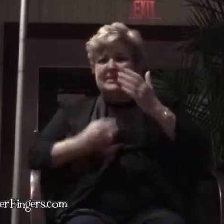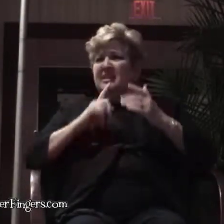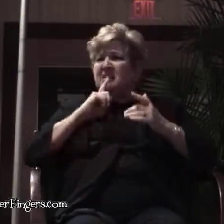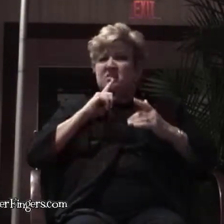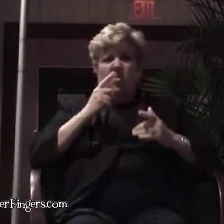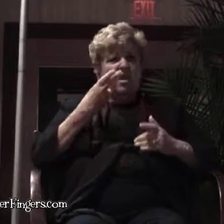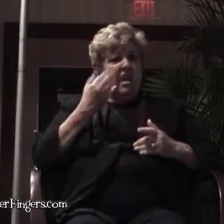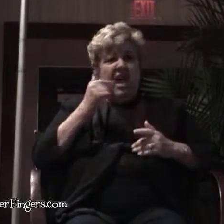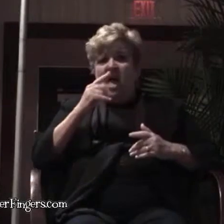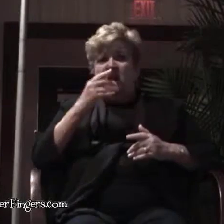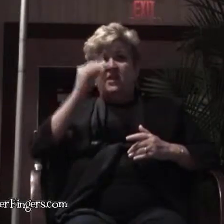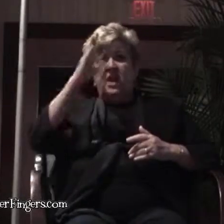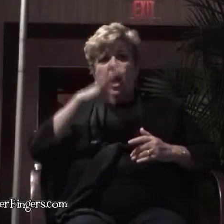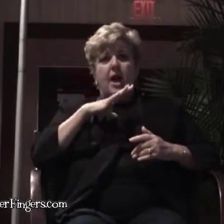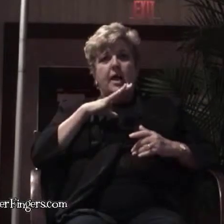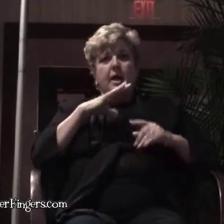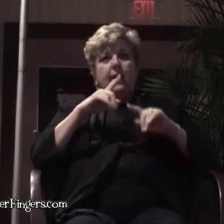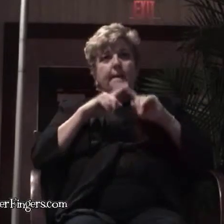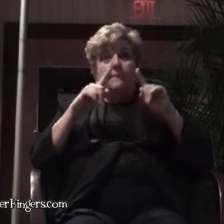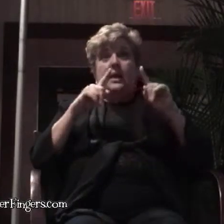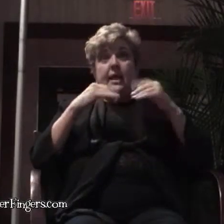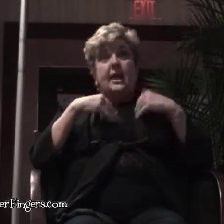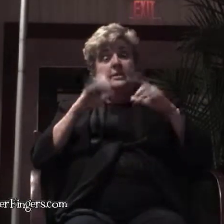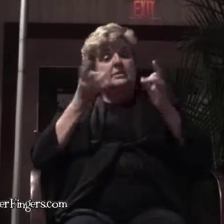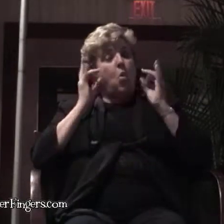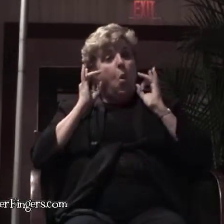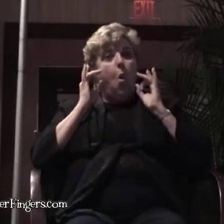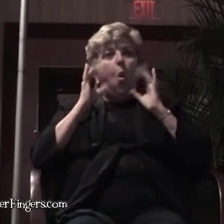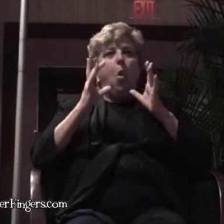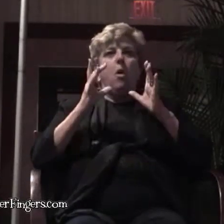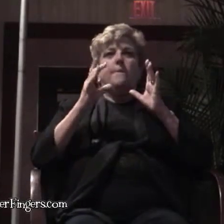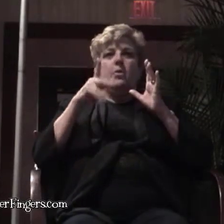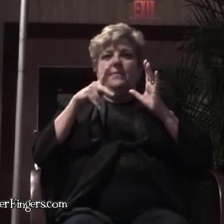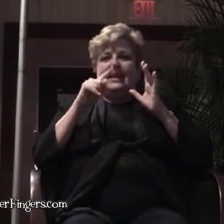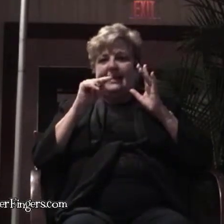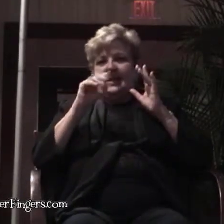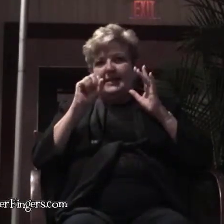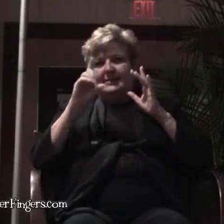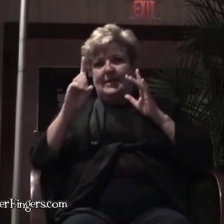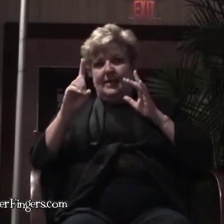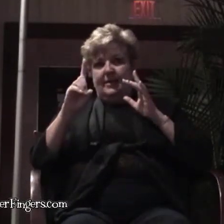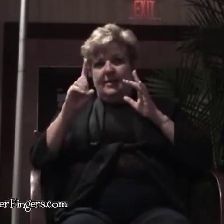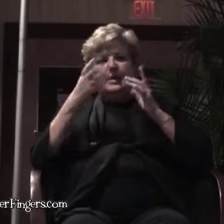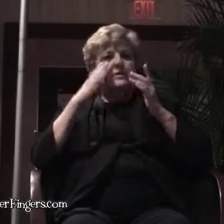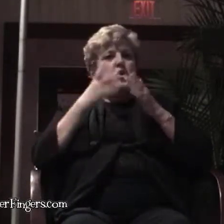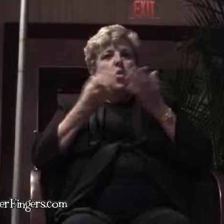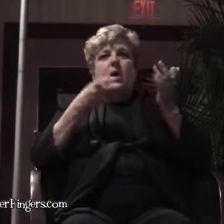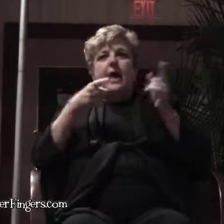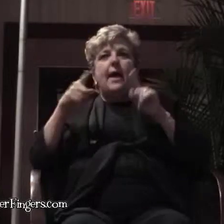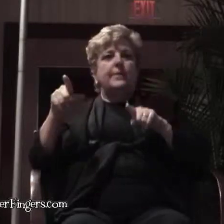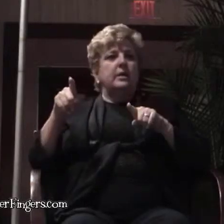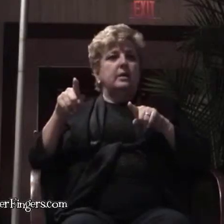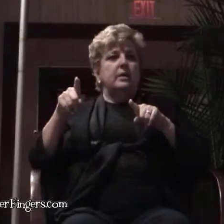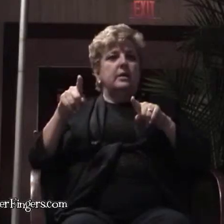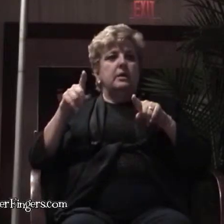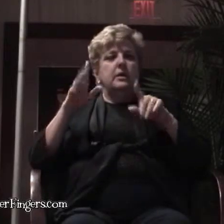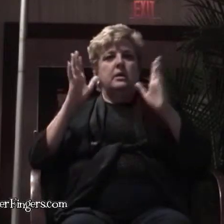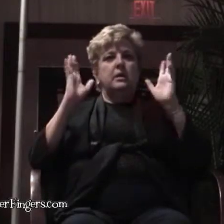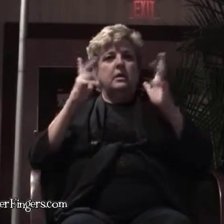But he suffers horribly from post-traumatic stress, and he can't get home from Vietnam, and he doesn't know what happened to him. He still does this Dinky Dow stuff, and he goes off on people,